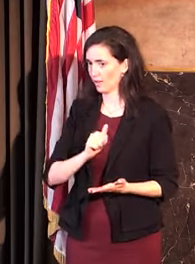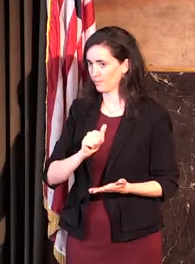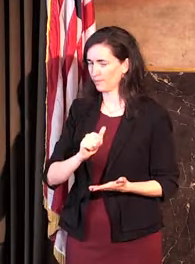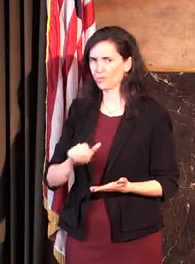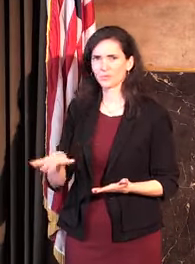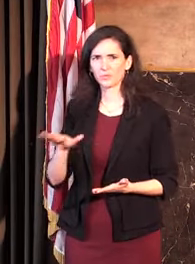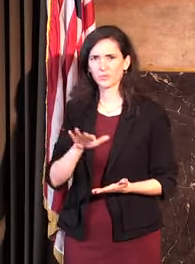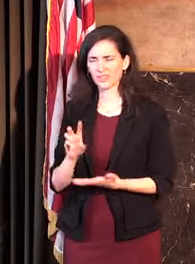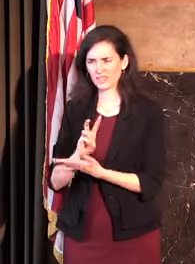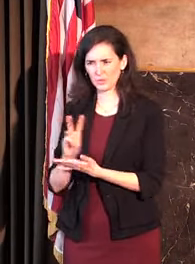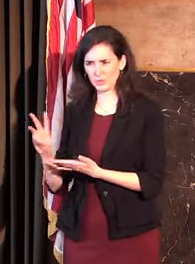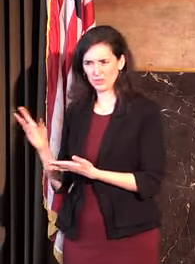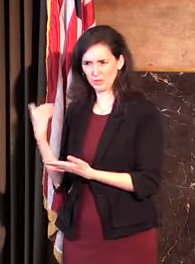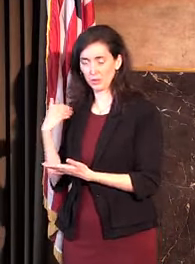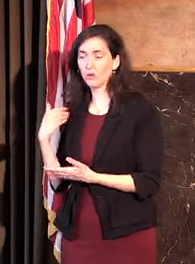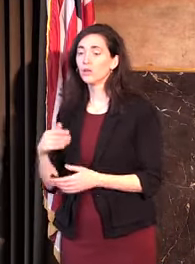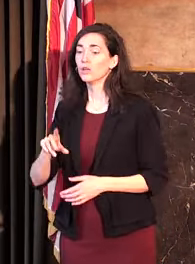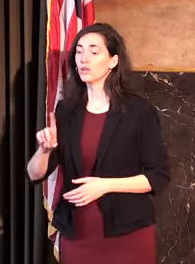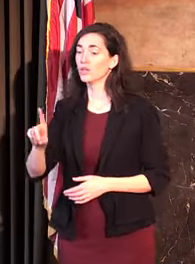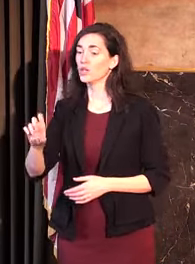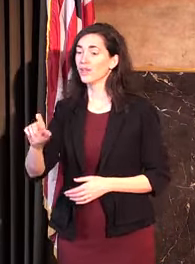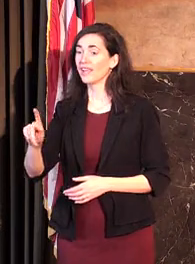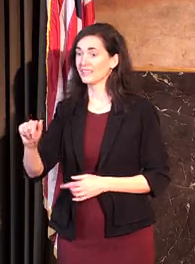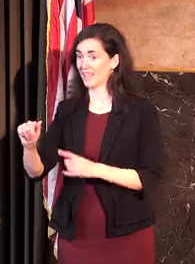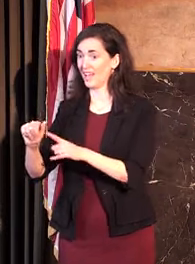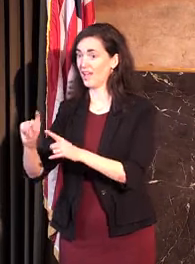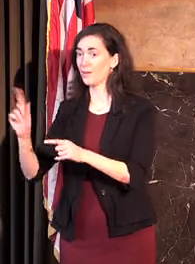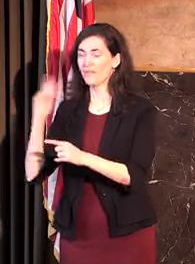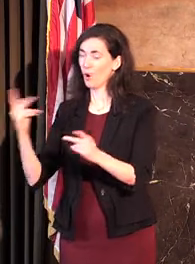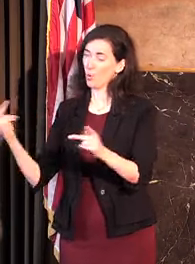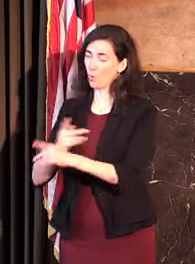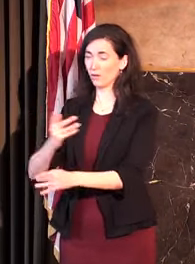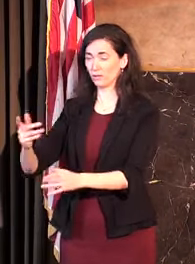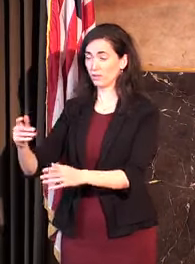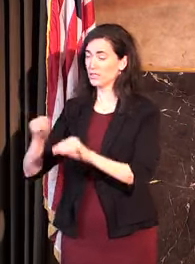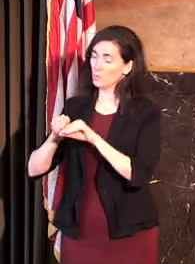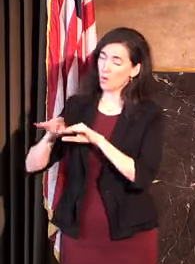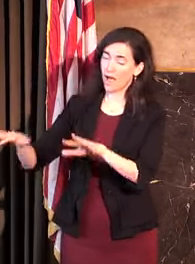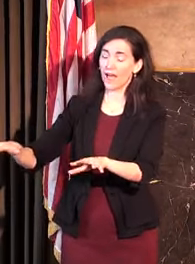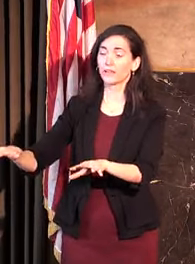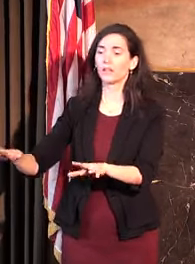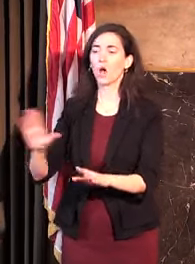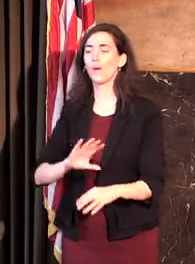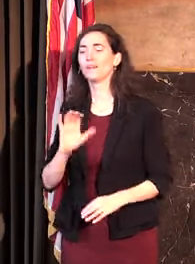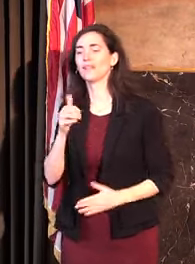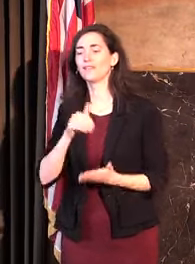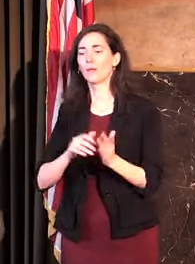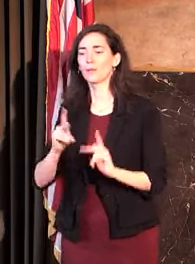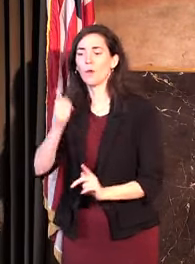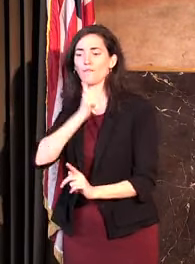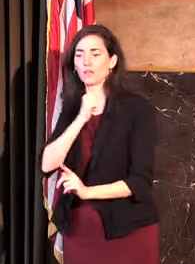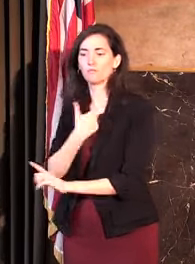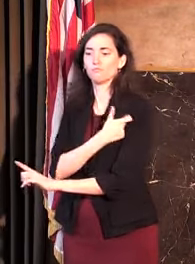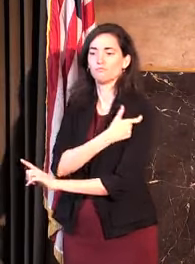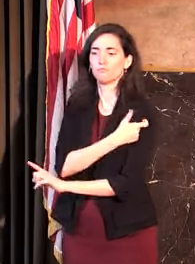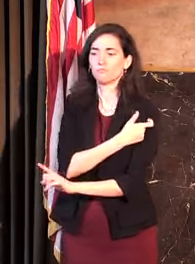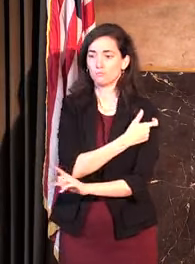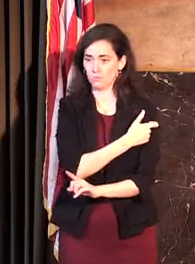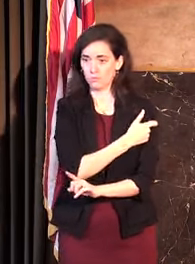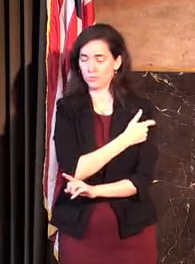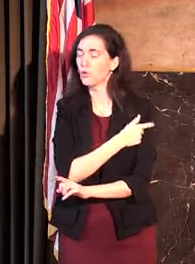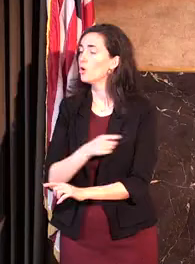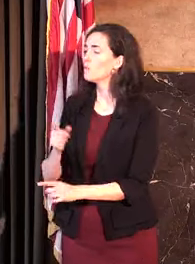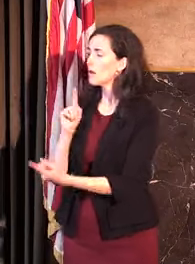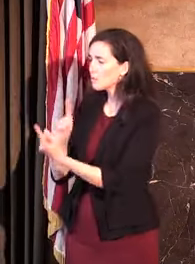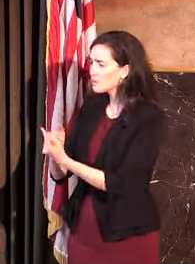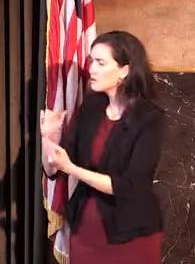so. At the peak of Delta, we were up above 10,000 a day. And you know, talking to people who got